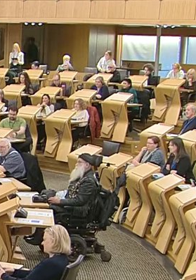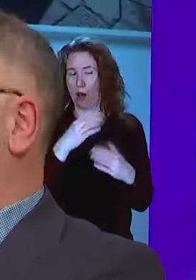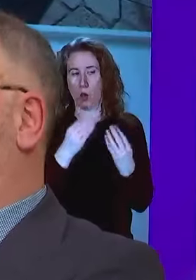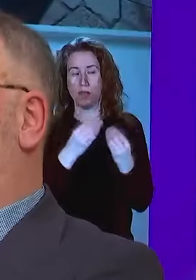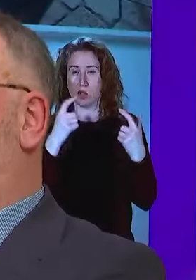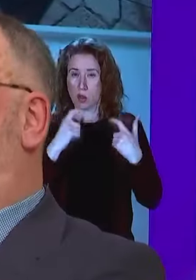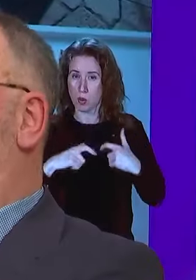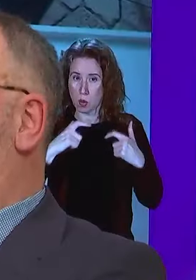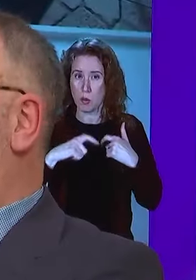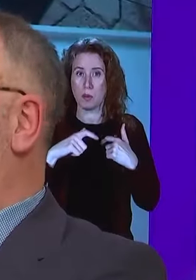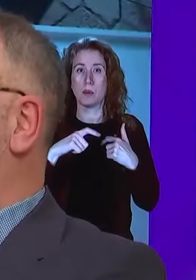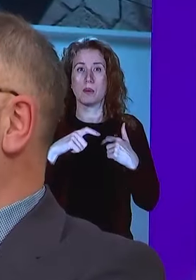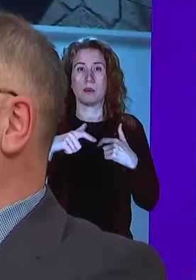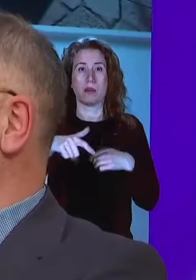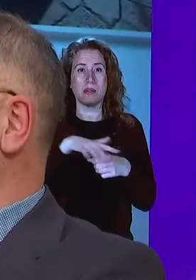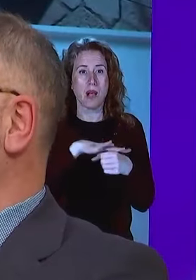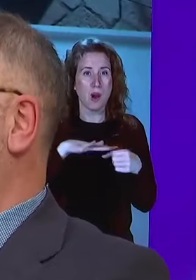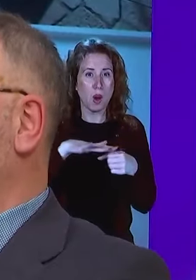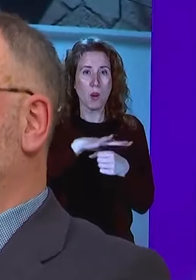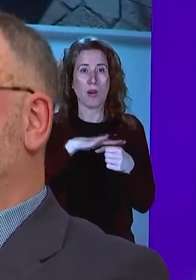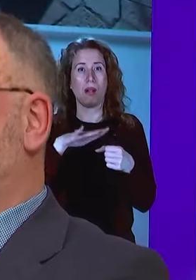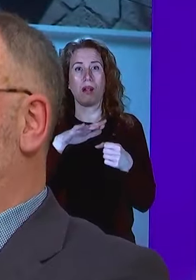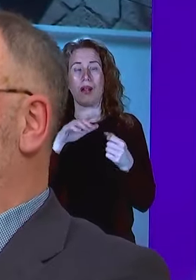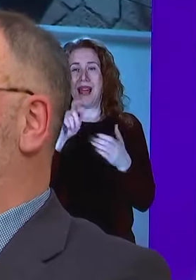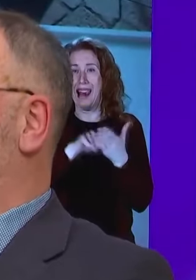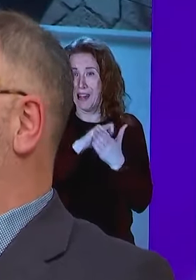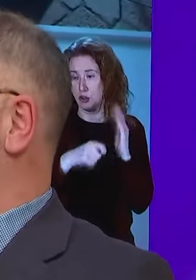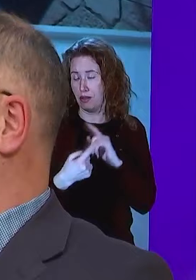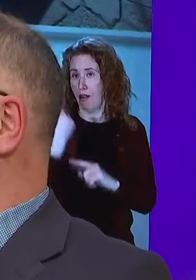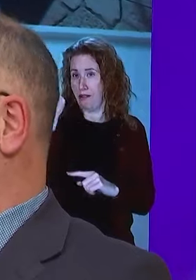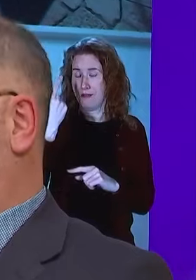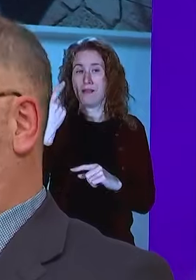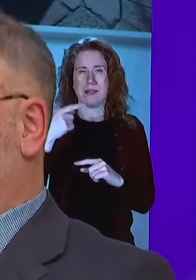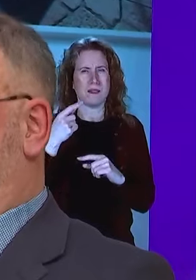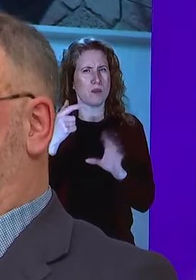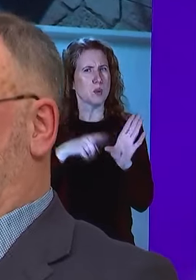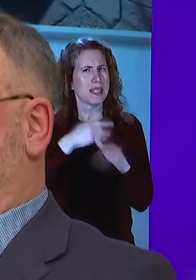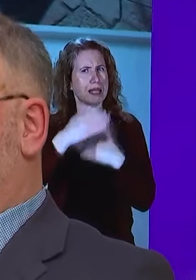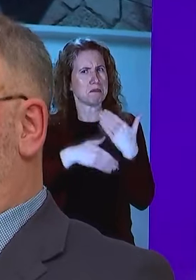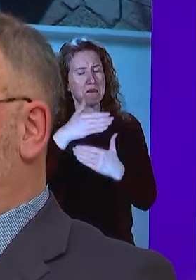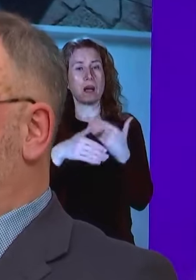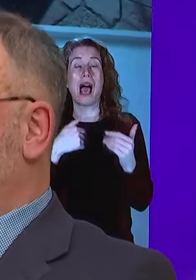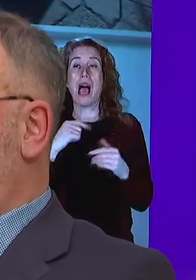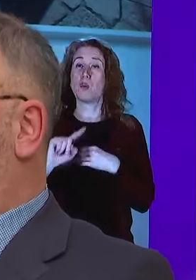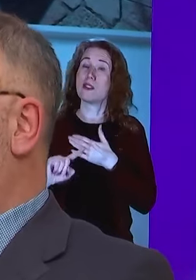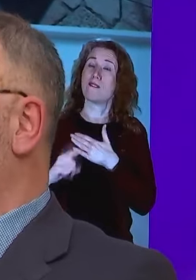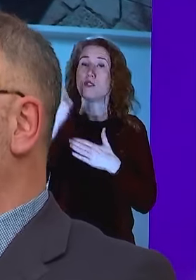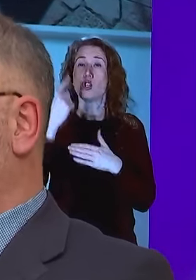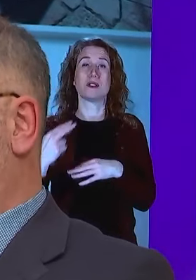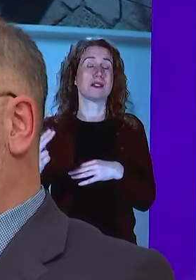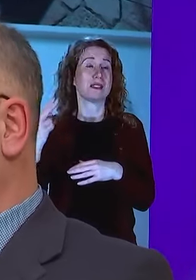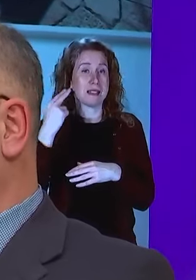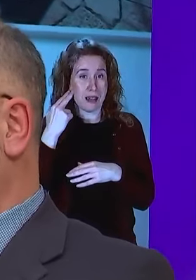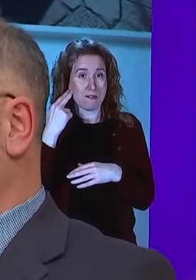work and been really involved in that, the local government elections, for a good few years now, and I was the first deaf